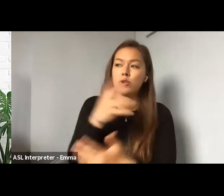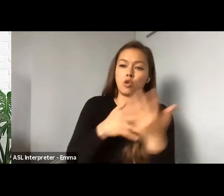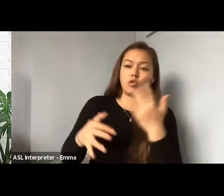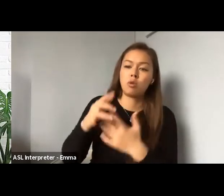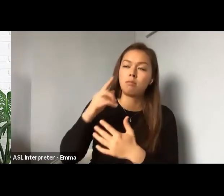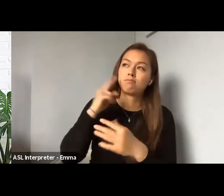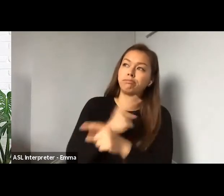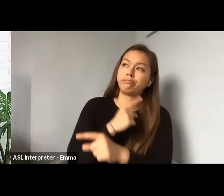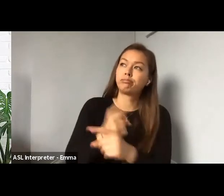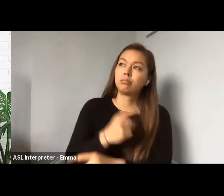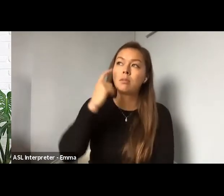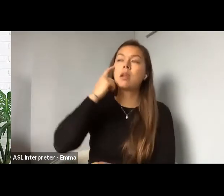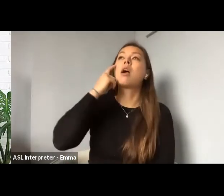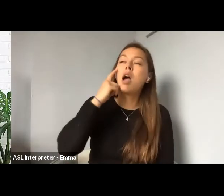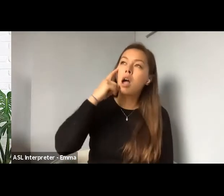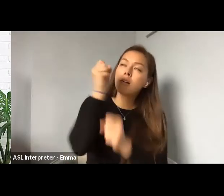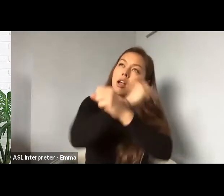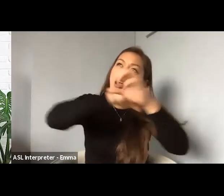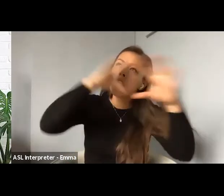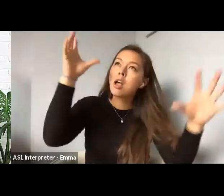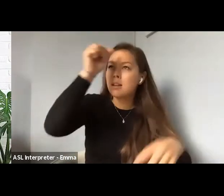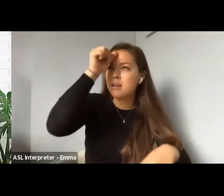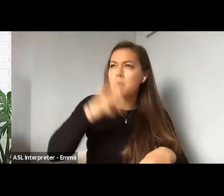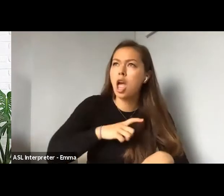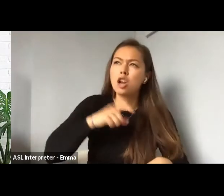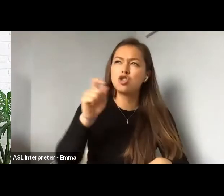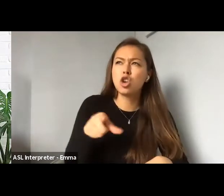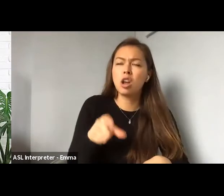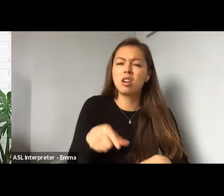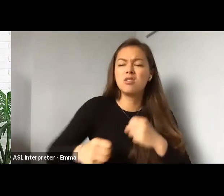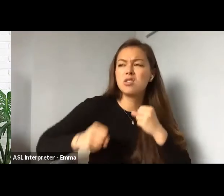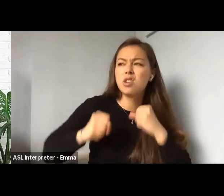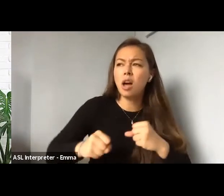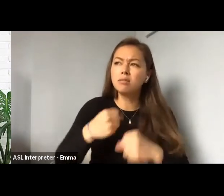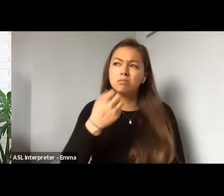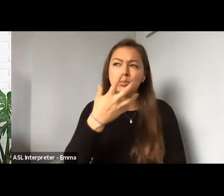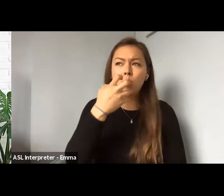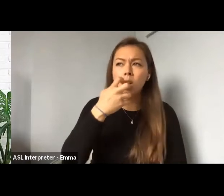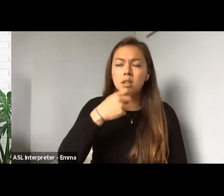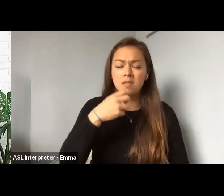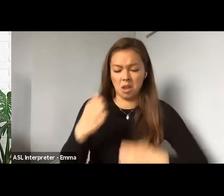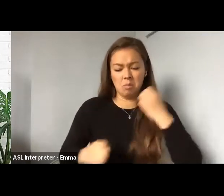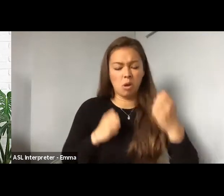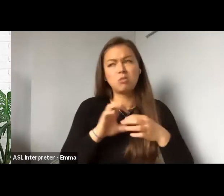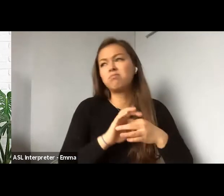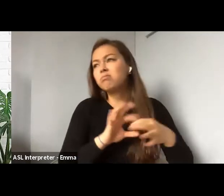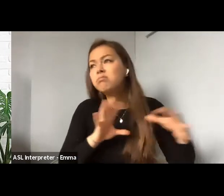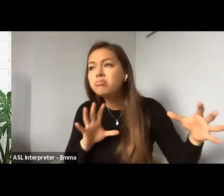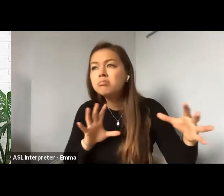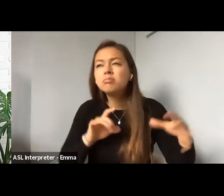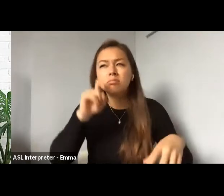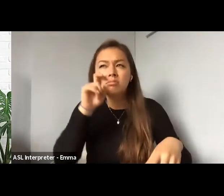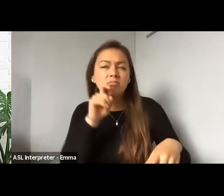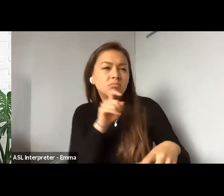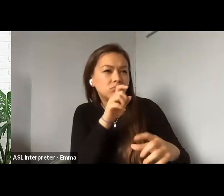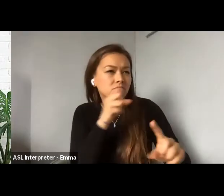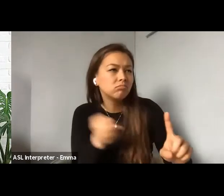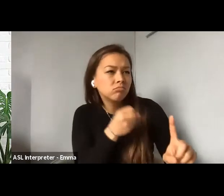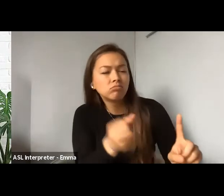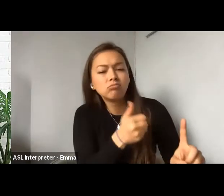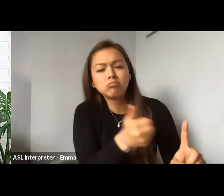should be tough and aggressive, emotionally disengaged, and have sexual prerogative in romantic relationships.